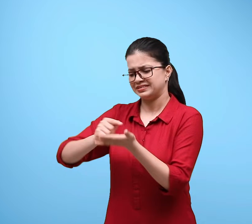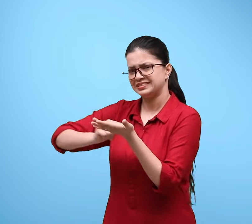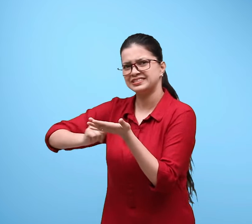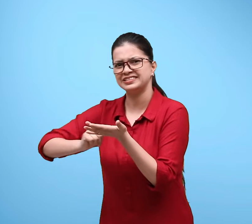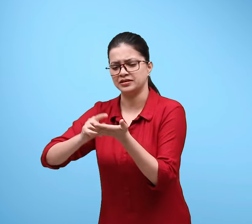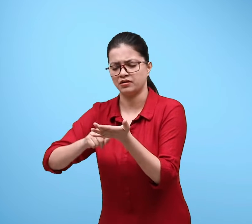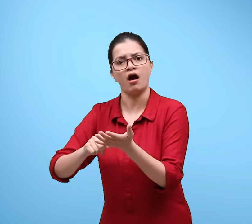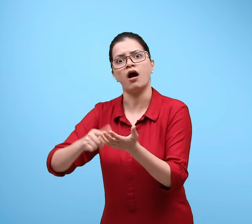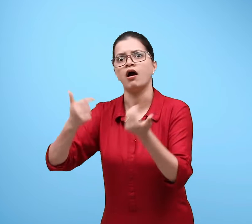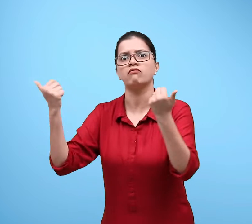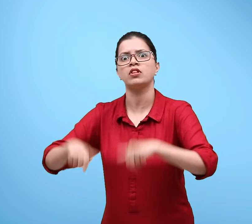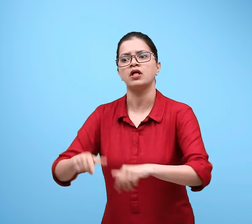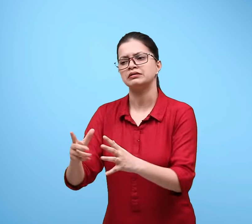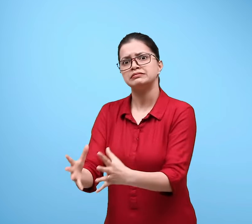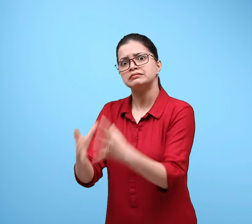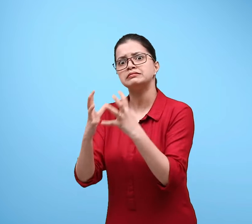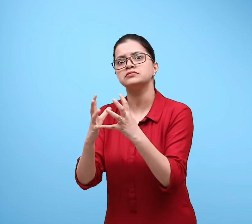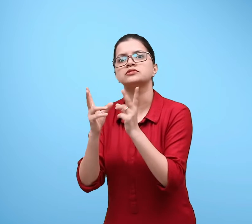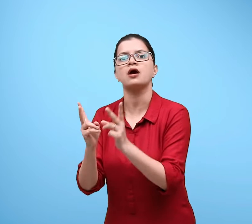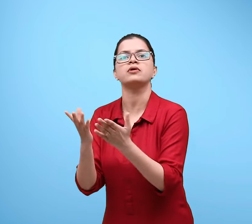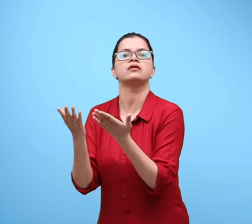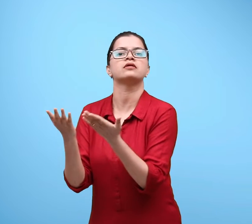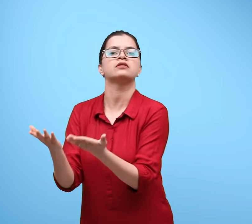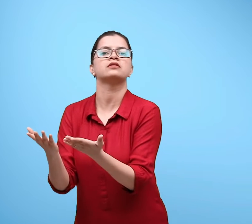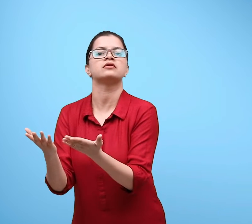while some cannot be scratched so easily.